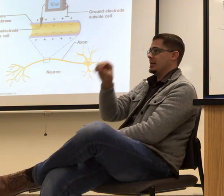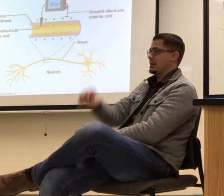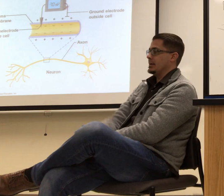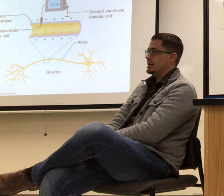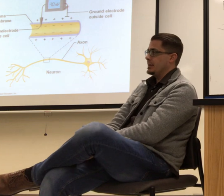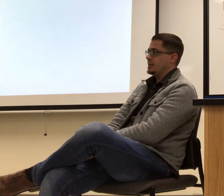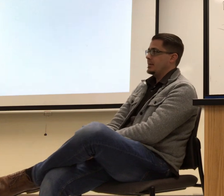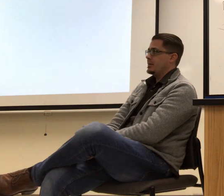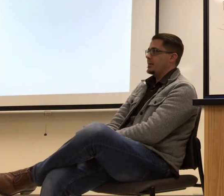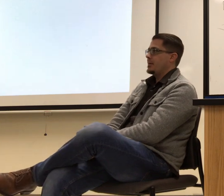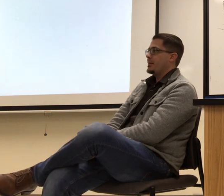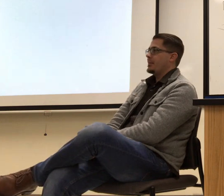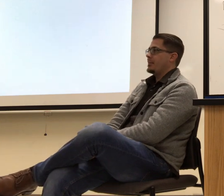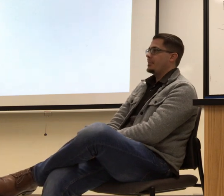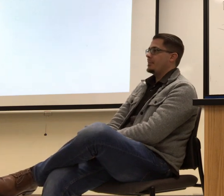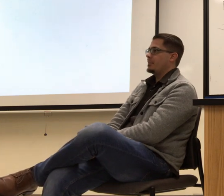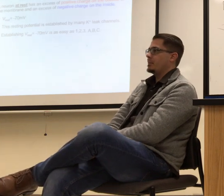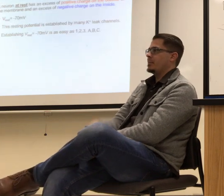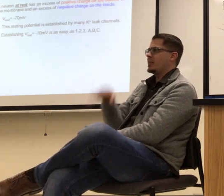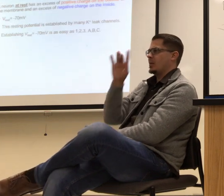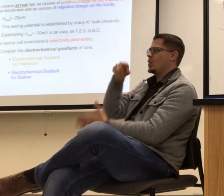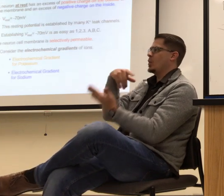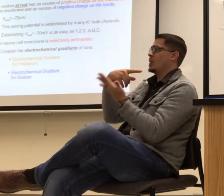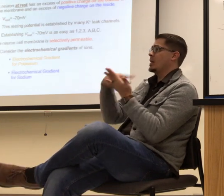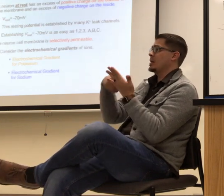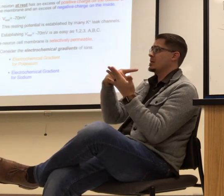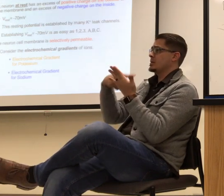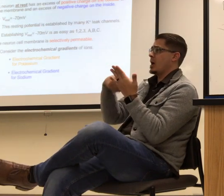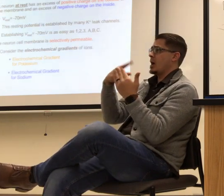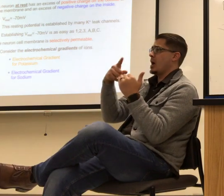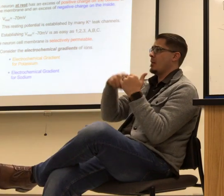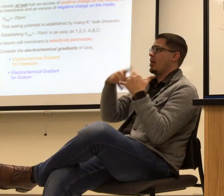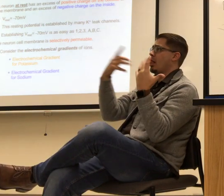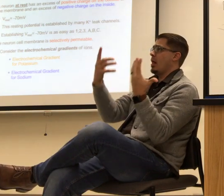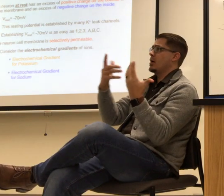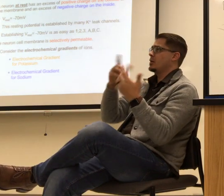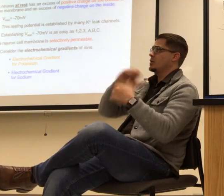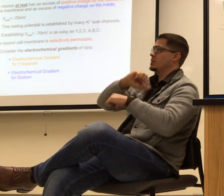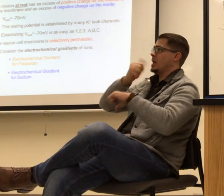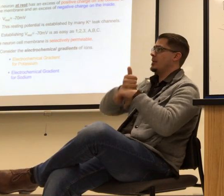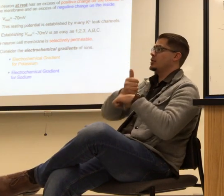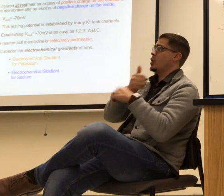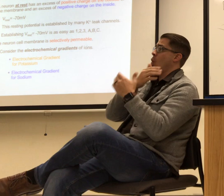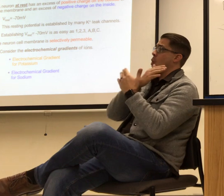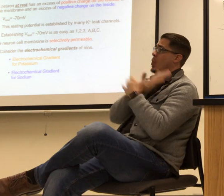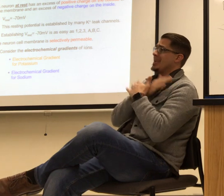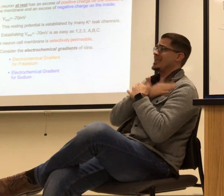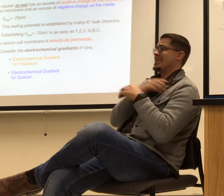And well, we do have to talk about a lot how you establish resting membrane potential.